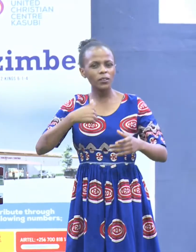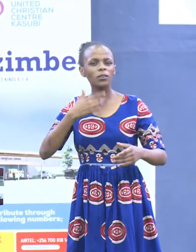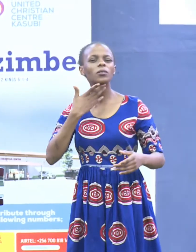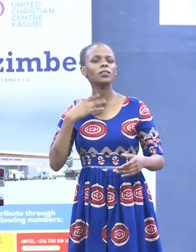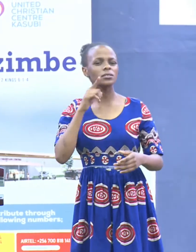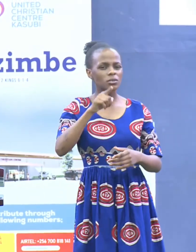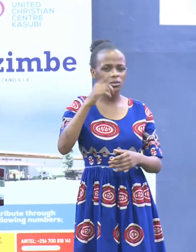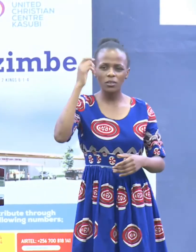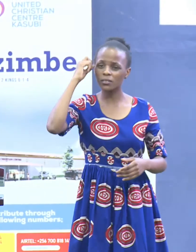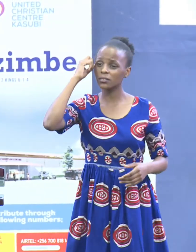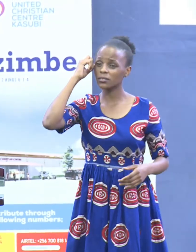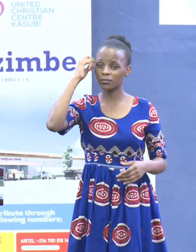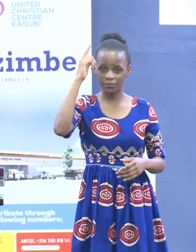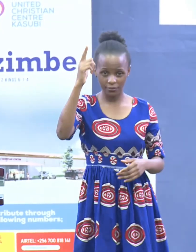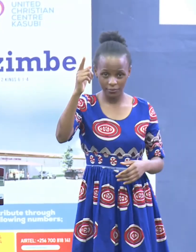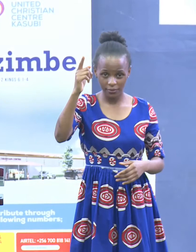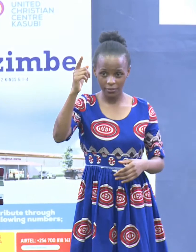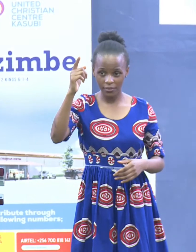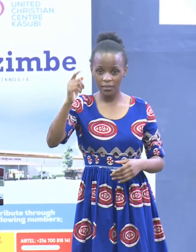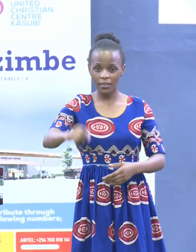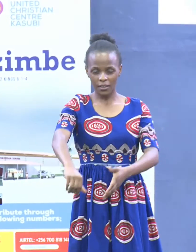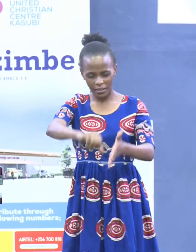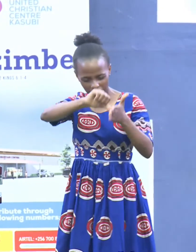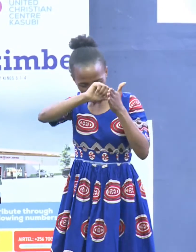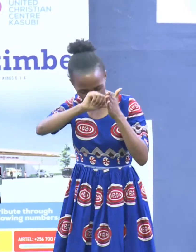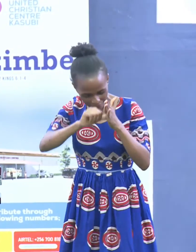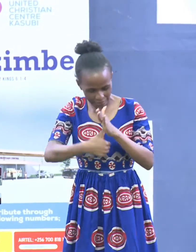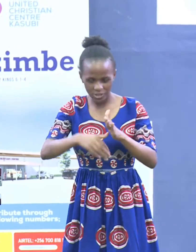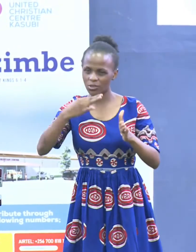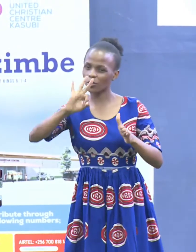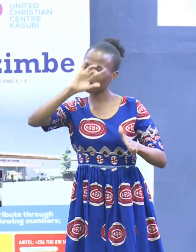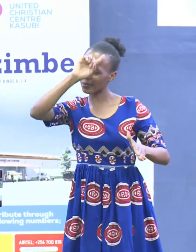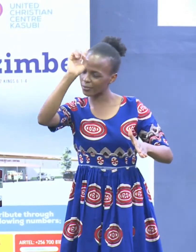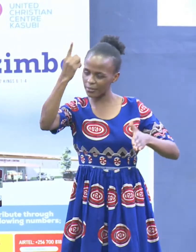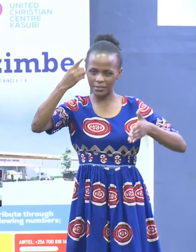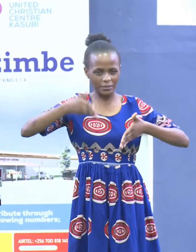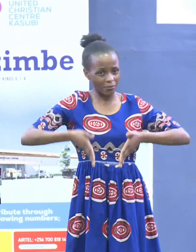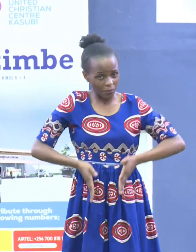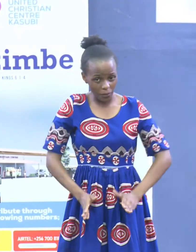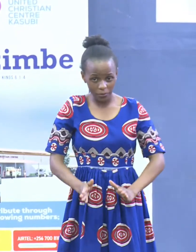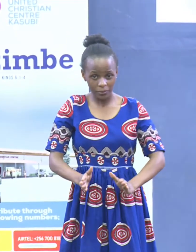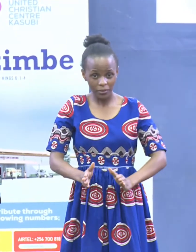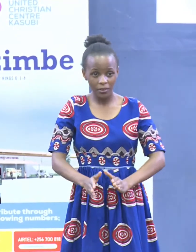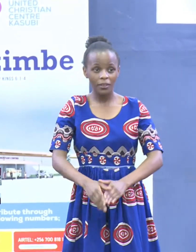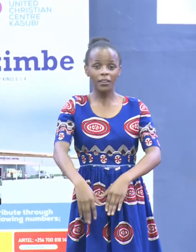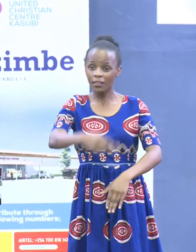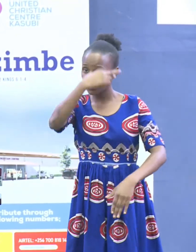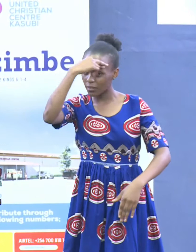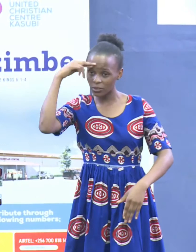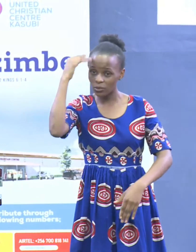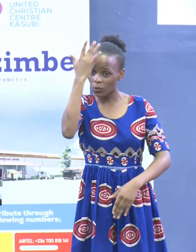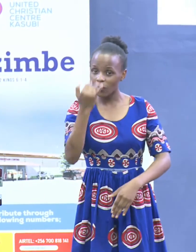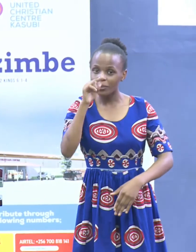But what I want you to understand is that the reason of the firstborn,